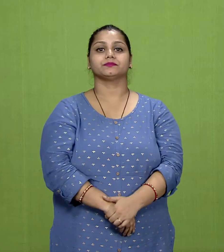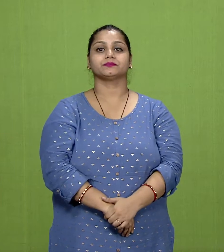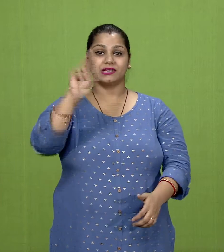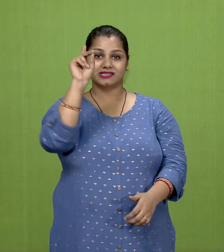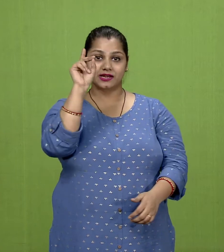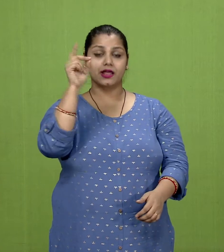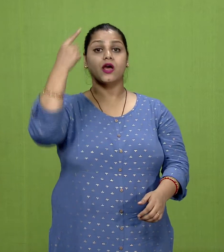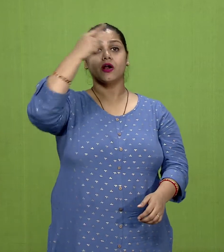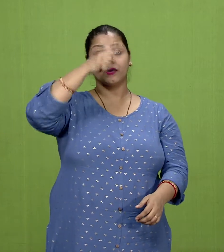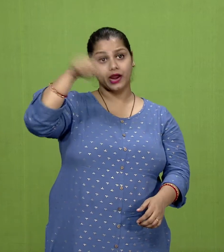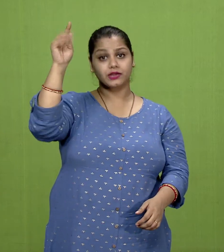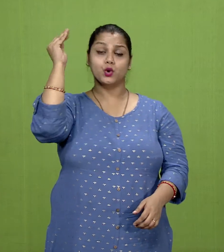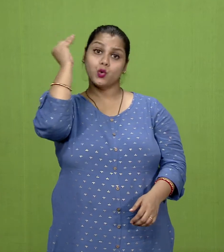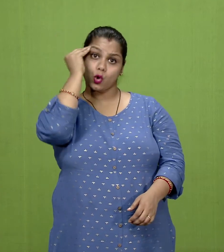right knowledge,